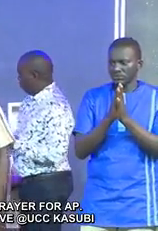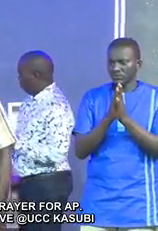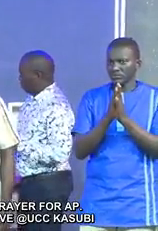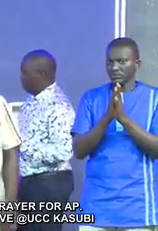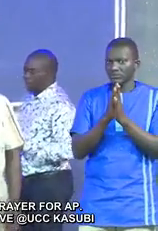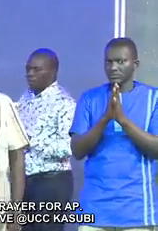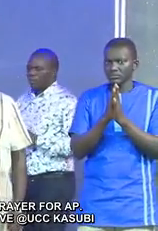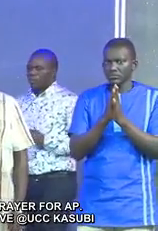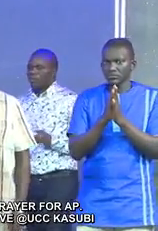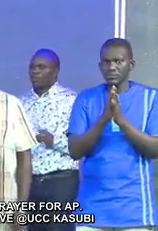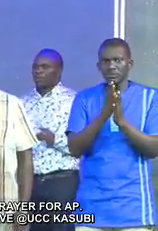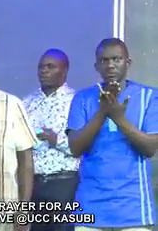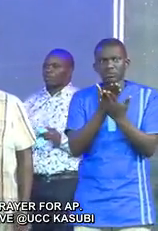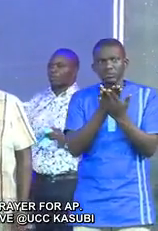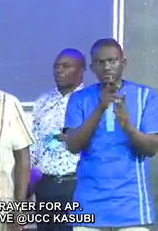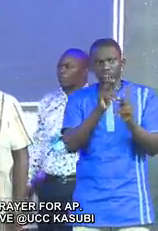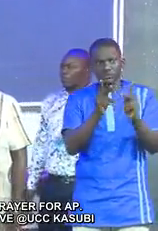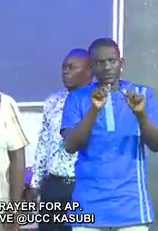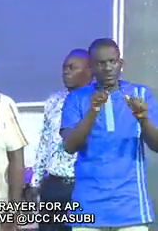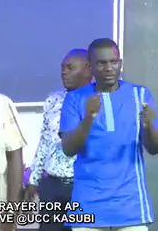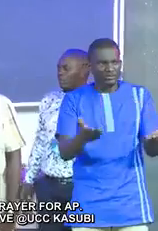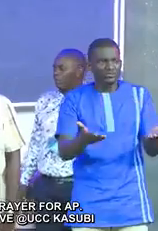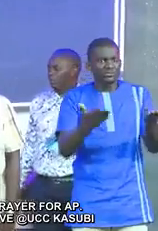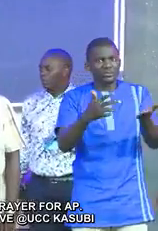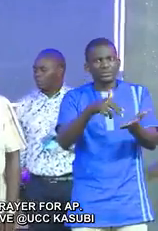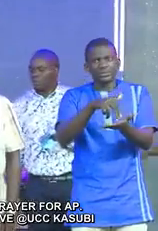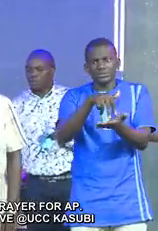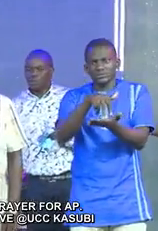Nja kubasaba abasobola tuyimirire ku magulu gaffe.